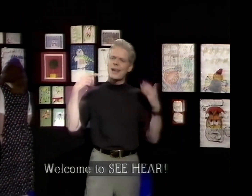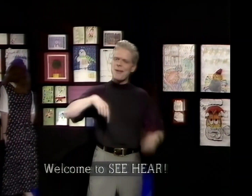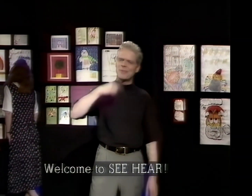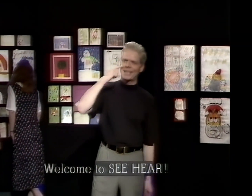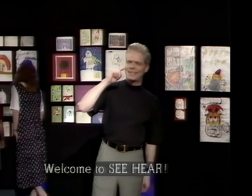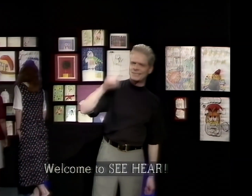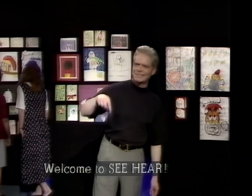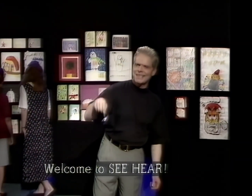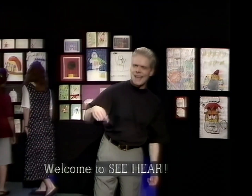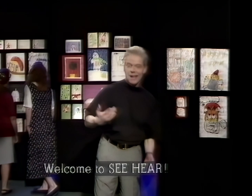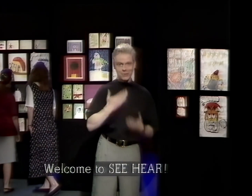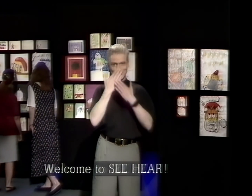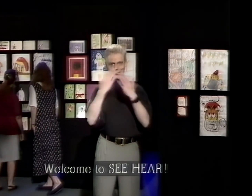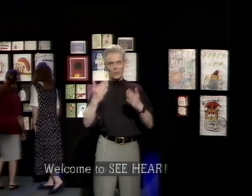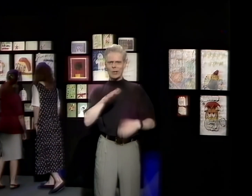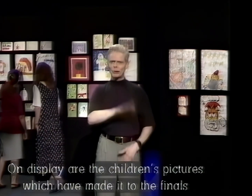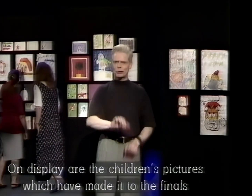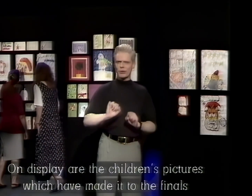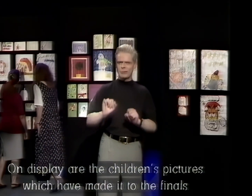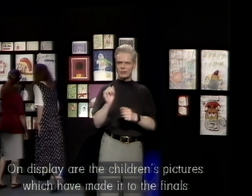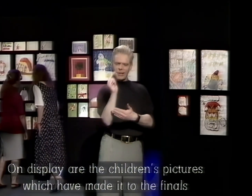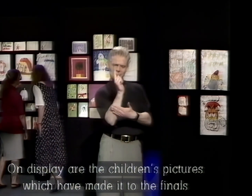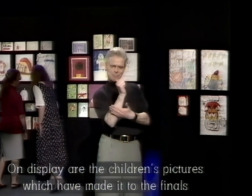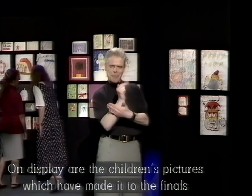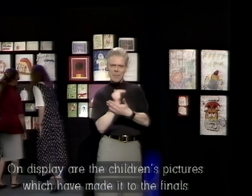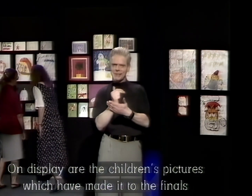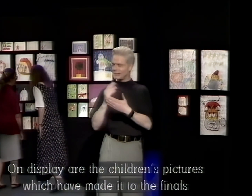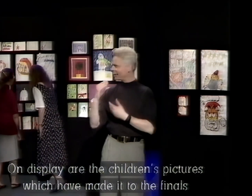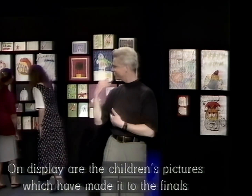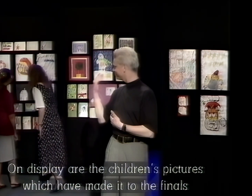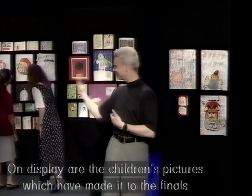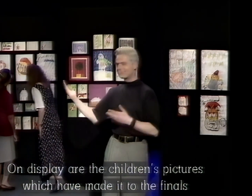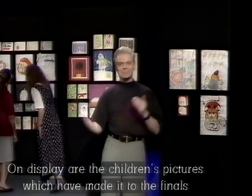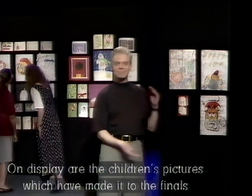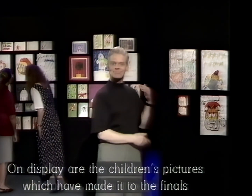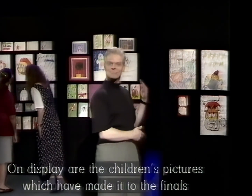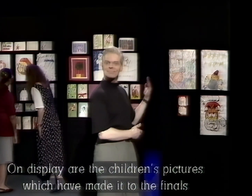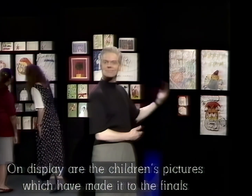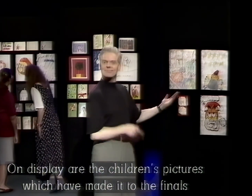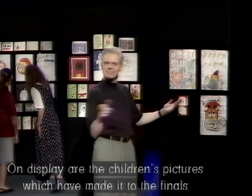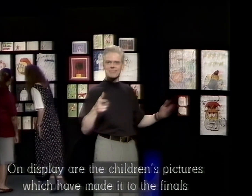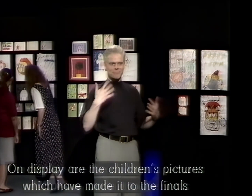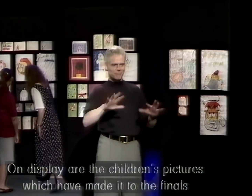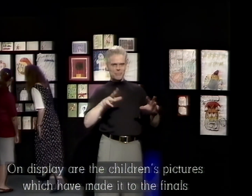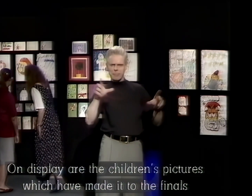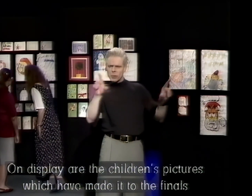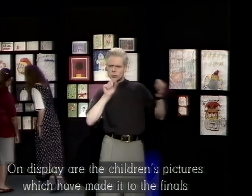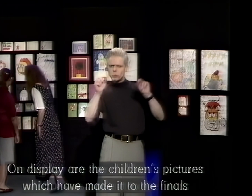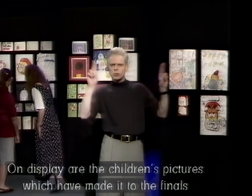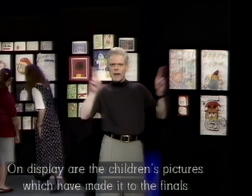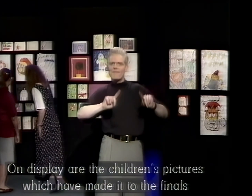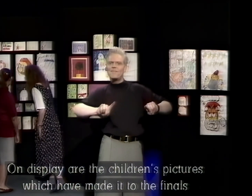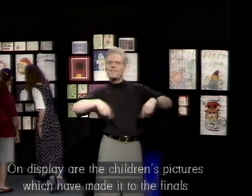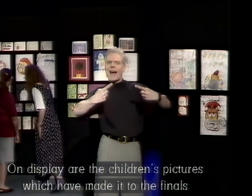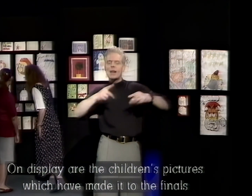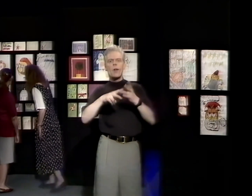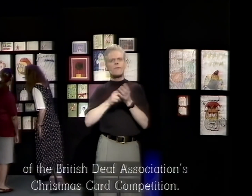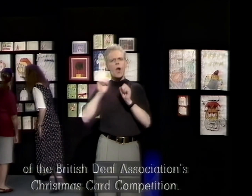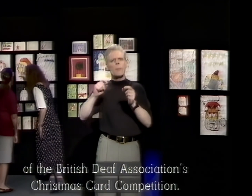Welcome to See Here. On display are the children's pictures which have made it to the finals of the British Deaf Association's Christmas